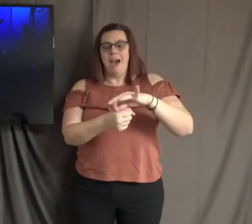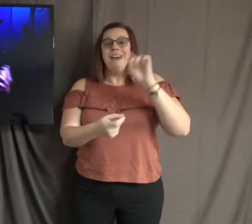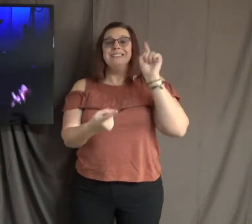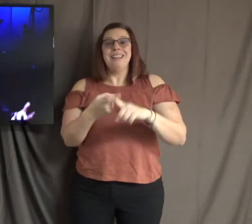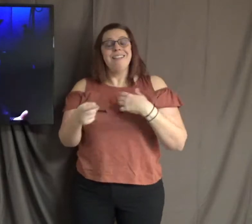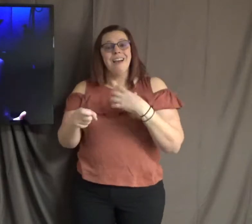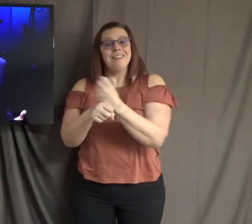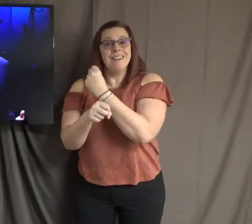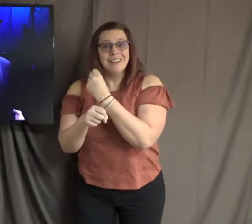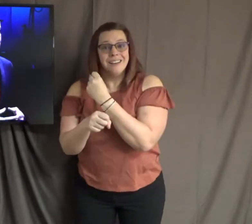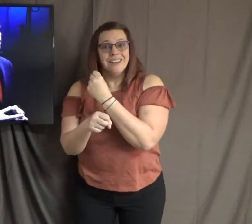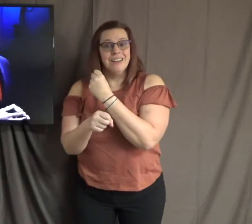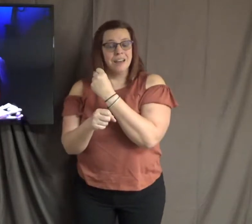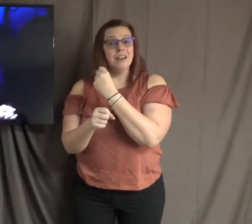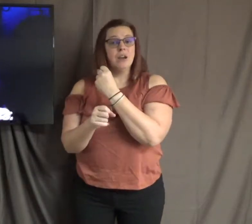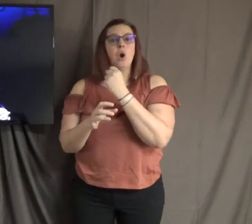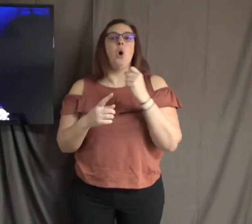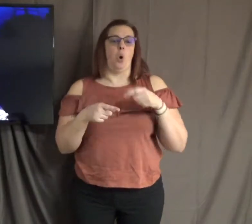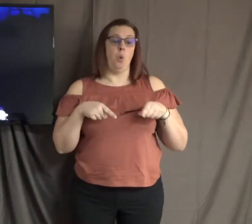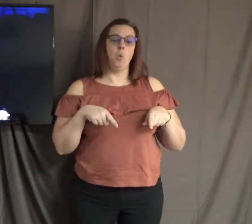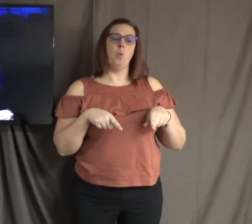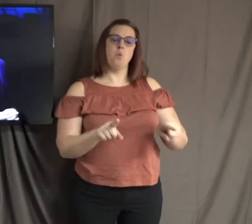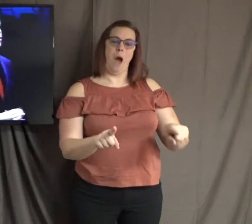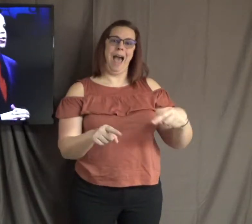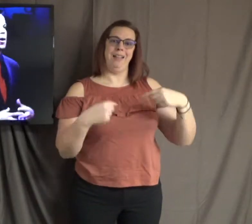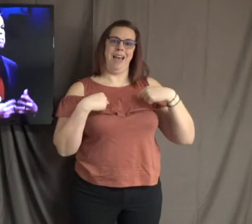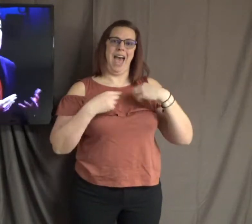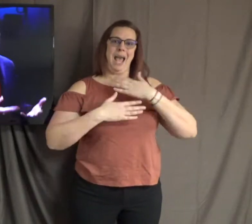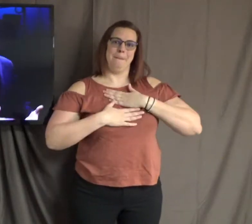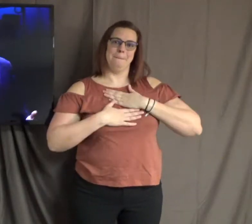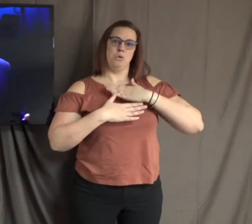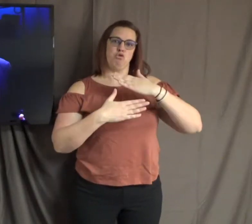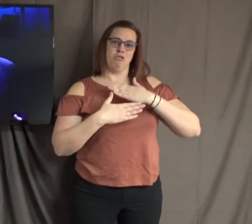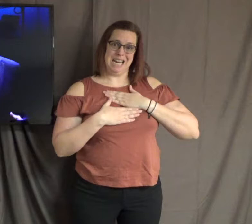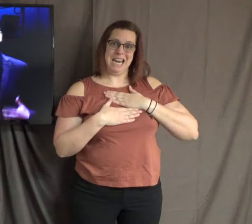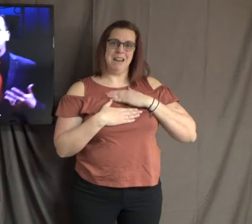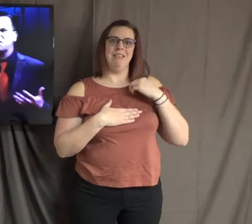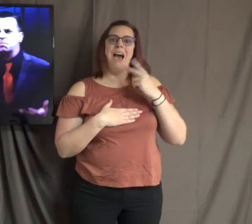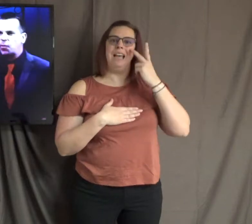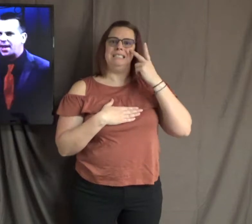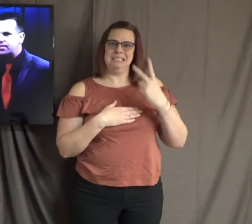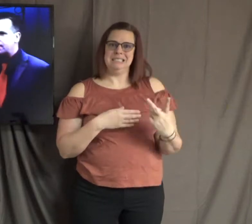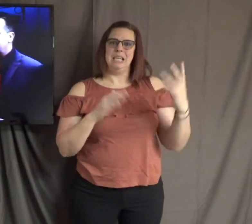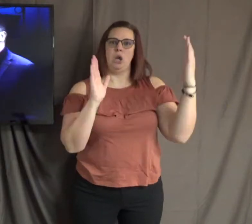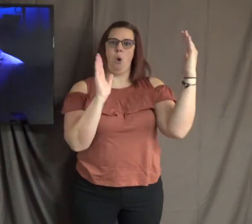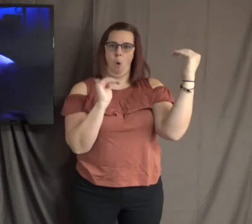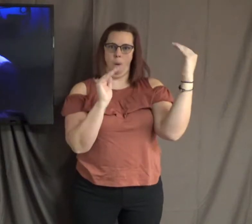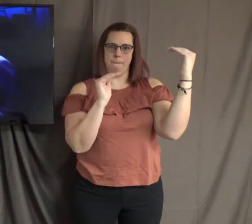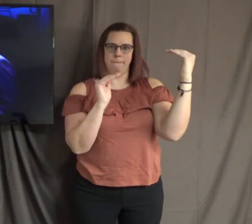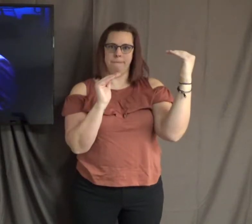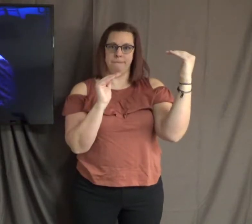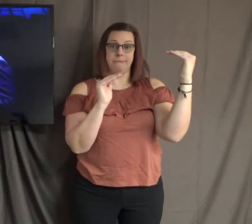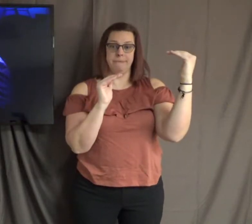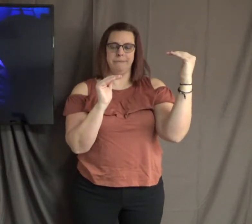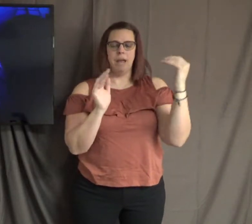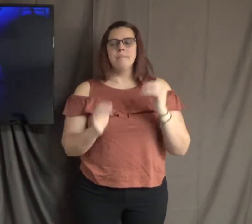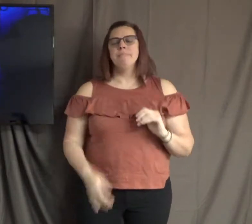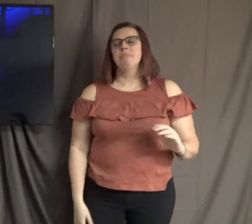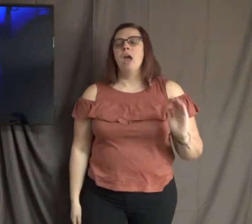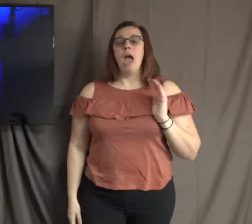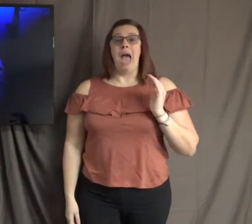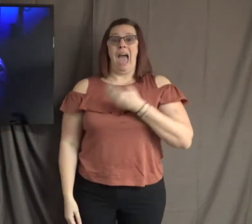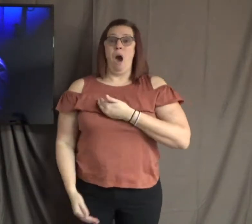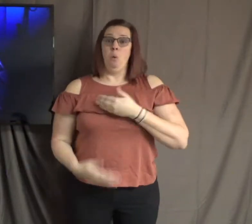While I breathe, there's hope." You know, our bodies give us the gift of breath. Our spiritual